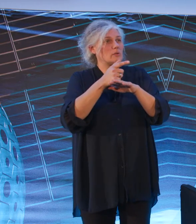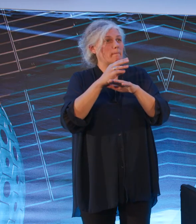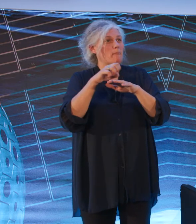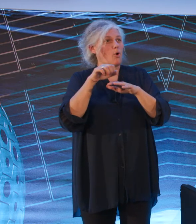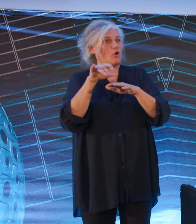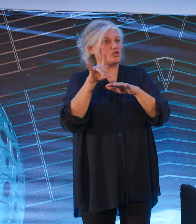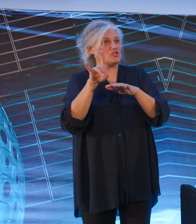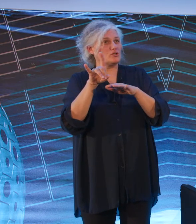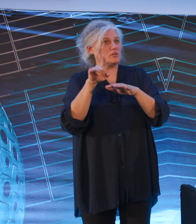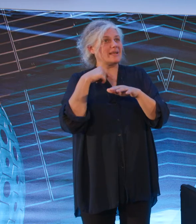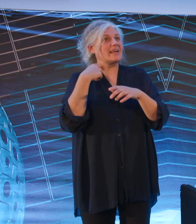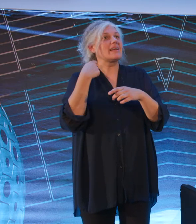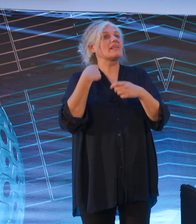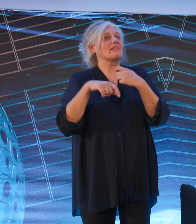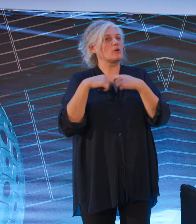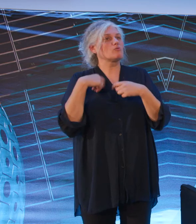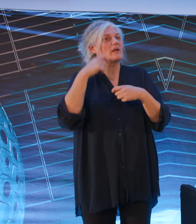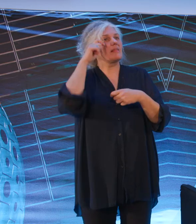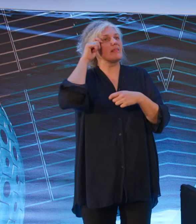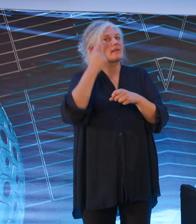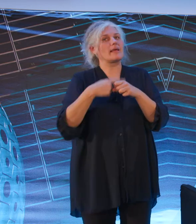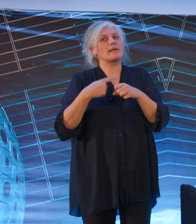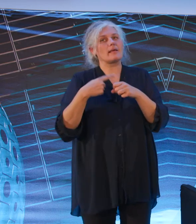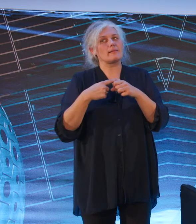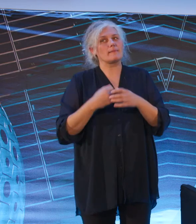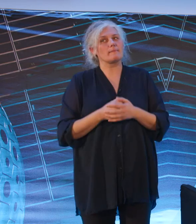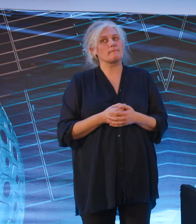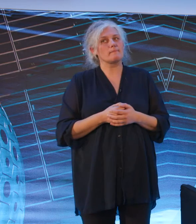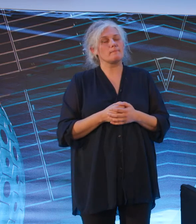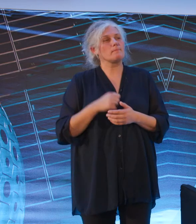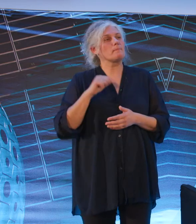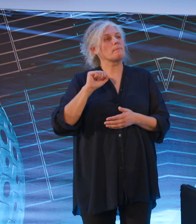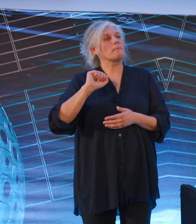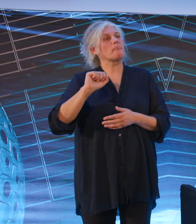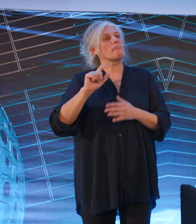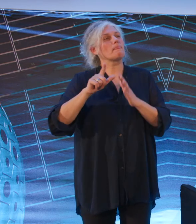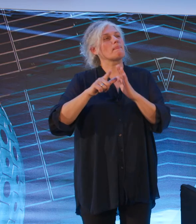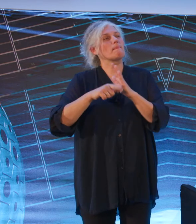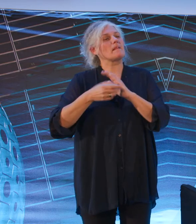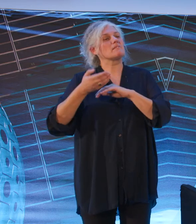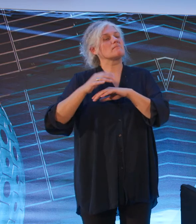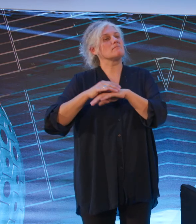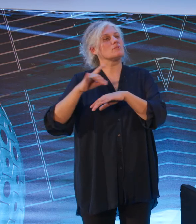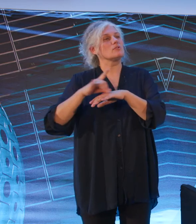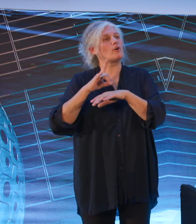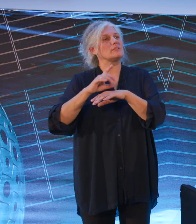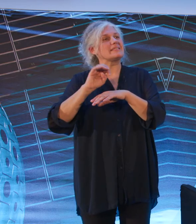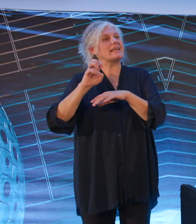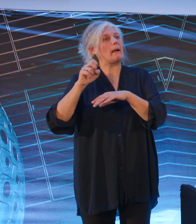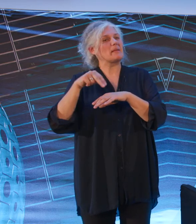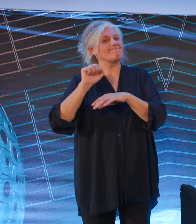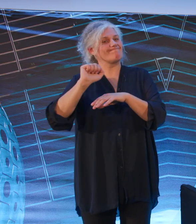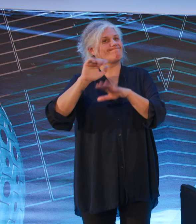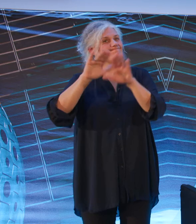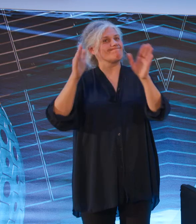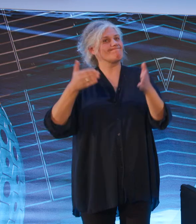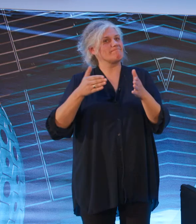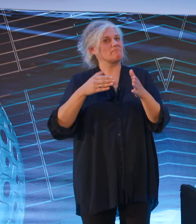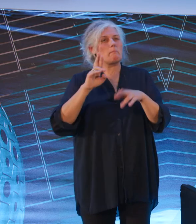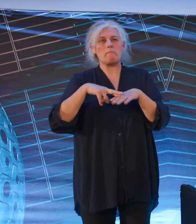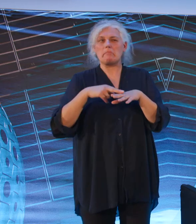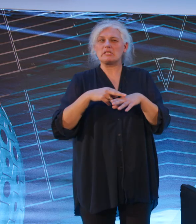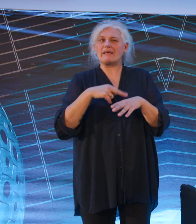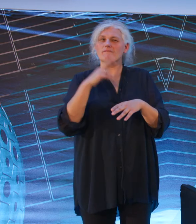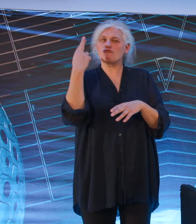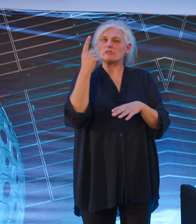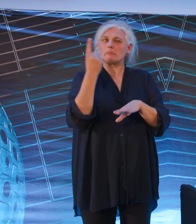railing, and she will reconsider. It was her late husband's cabin, she'll tell them, and they'd better treat it right.